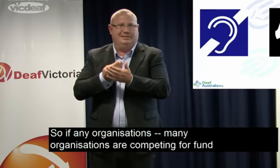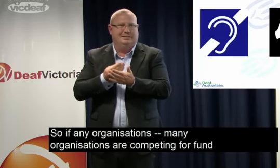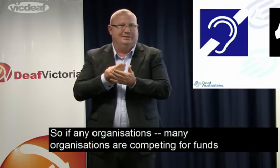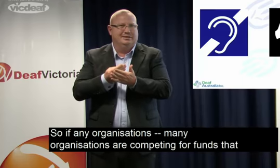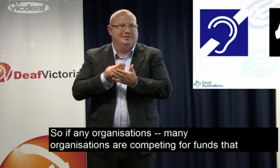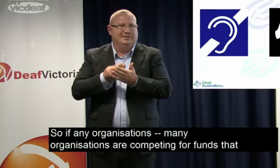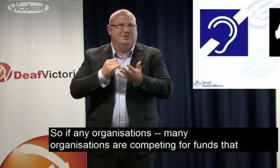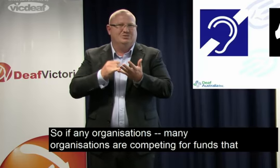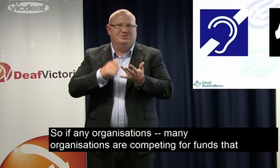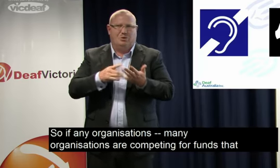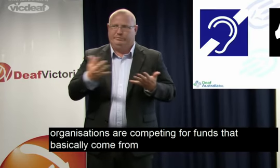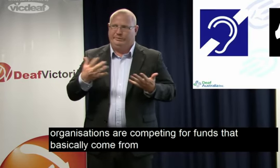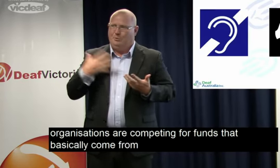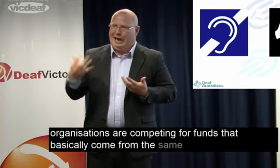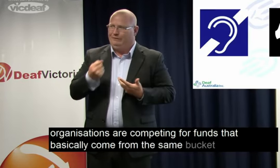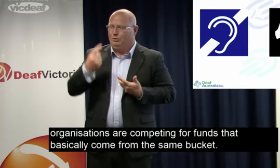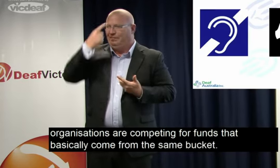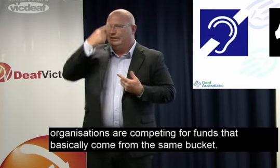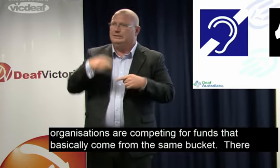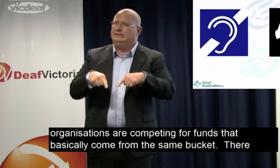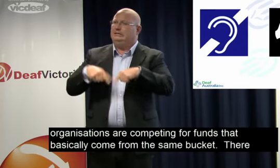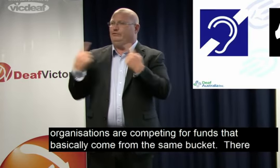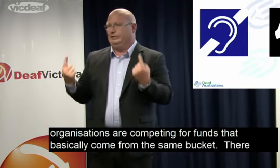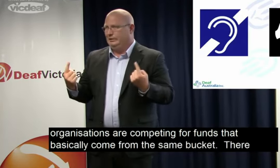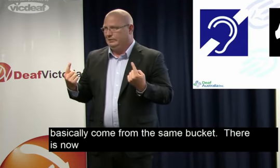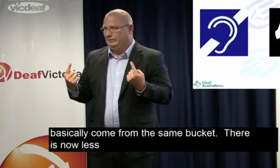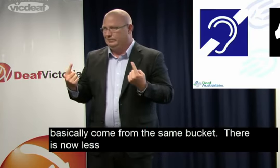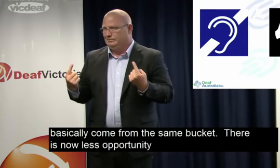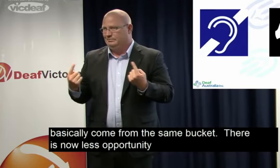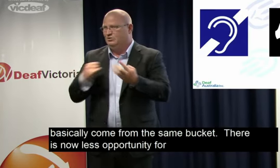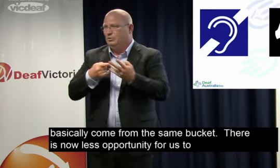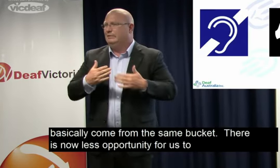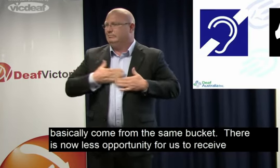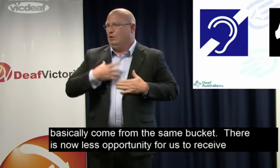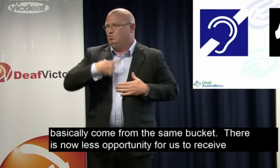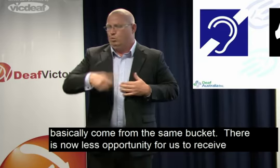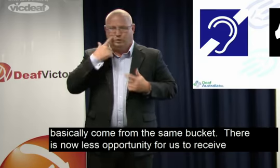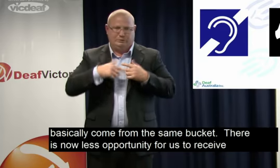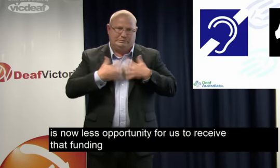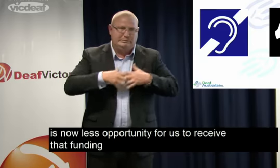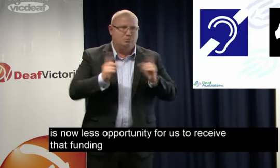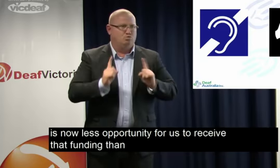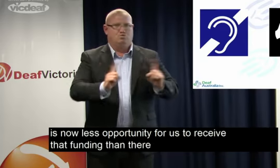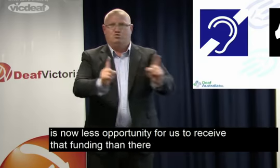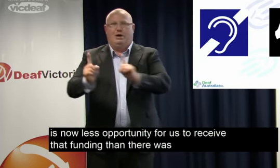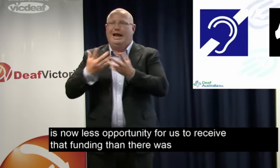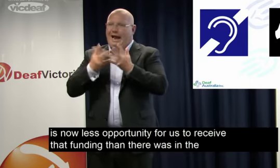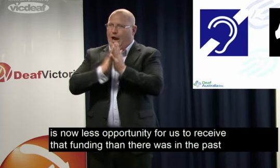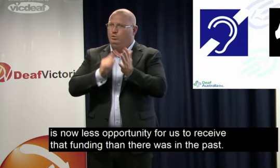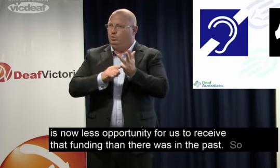less opportunity for us to perhaps receive that funding than what there was in the past. So now we need to think differently. And that's our role, to try and think